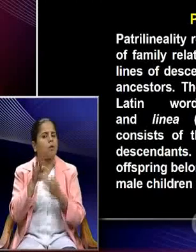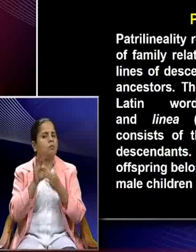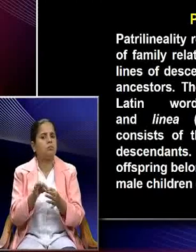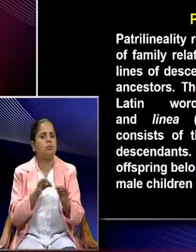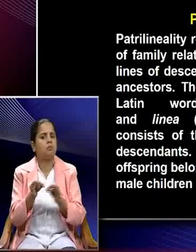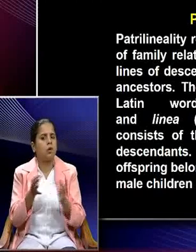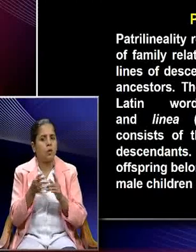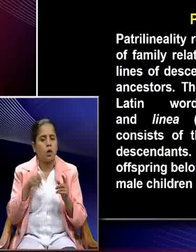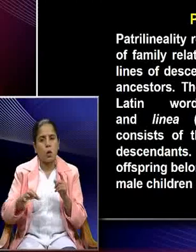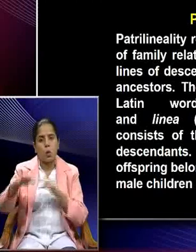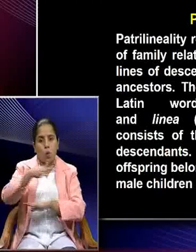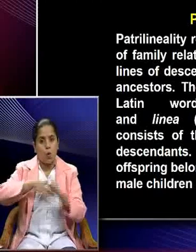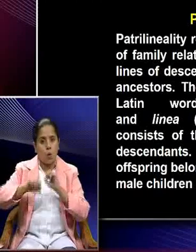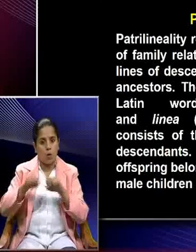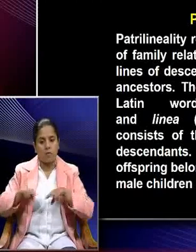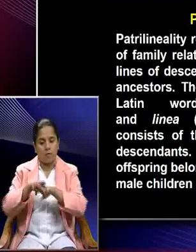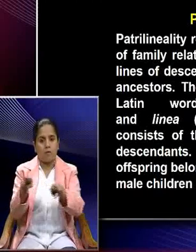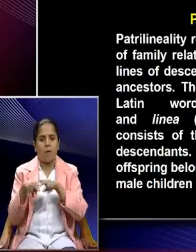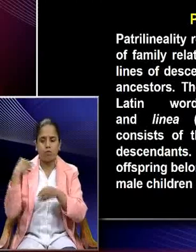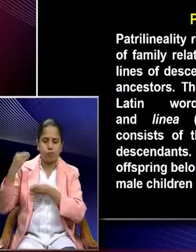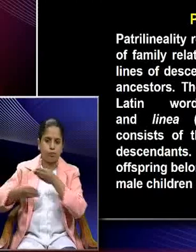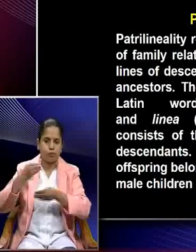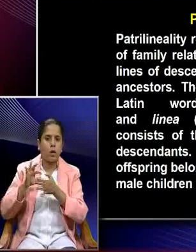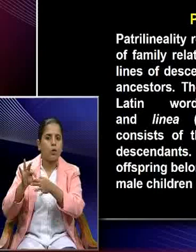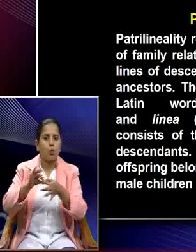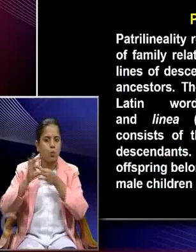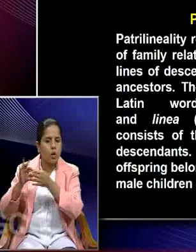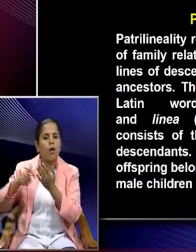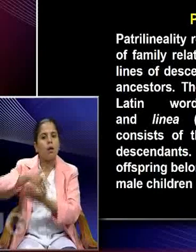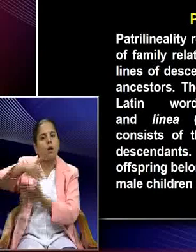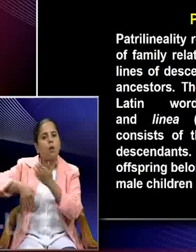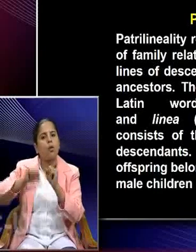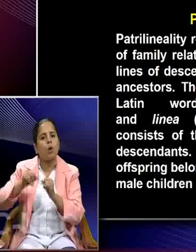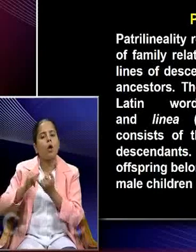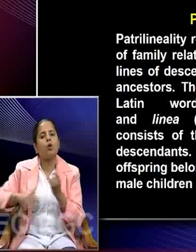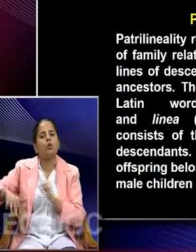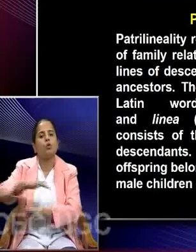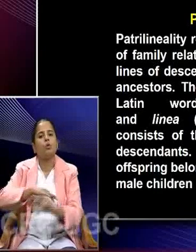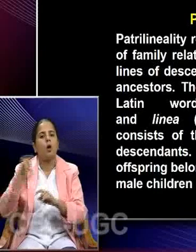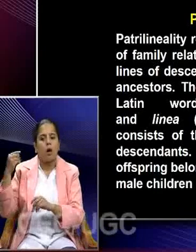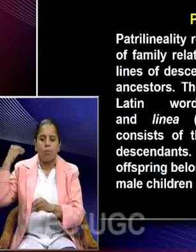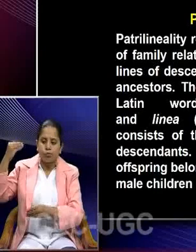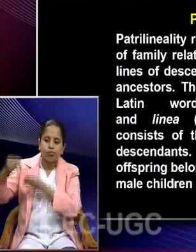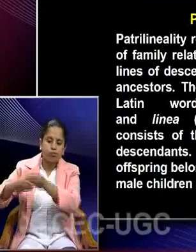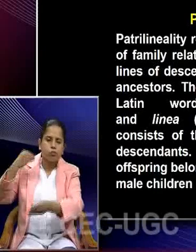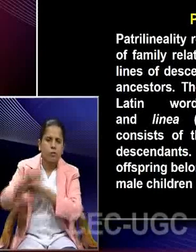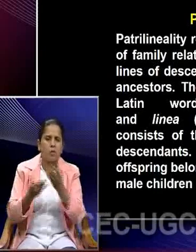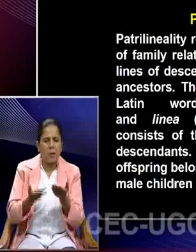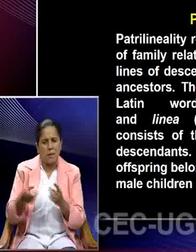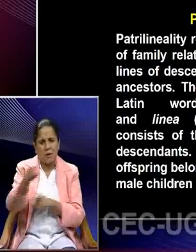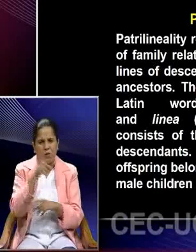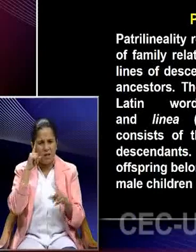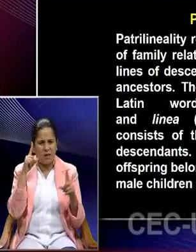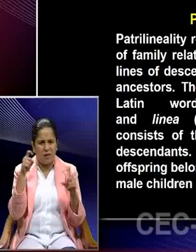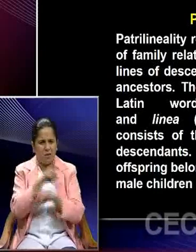to the organization of family relationships in society by line of descent. This may sound complicated, it's